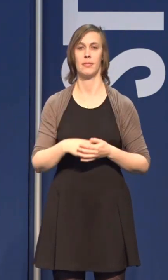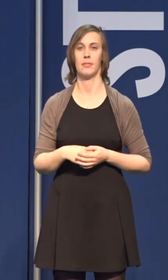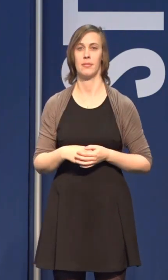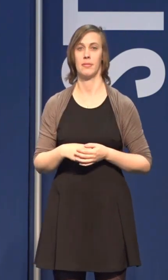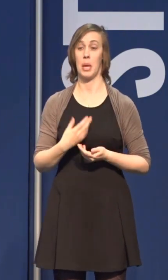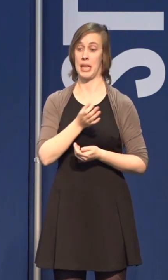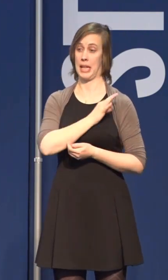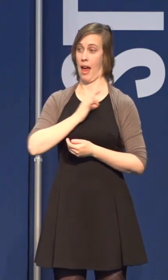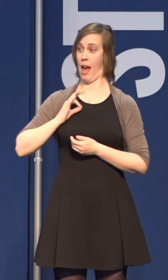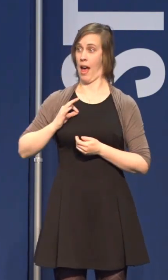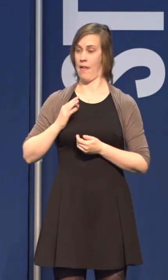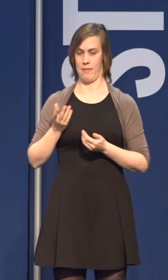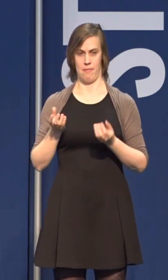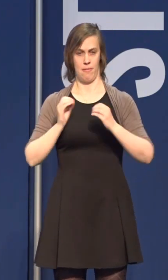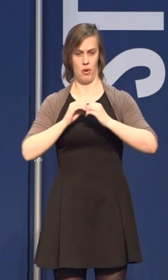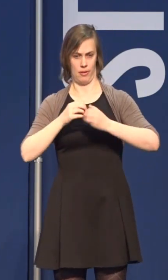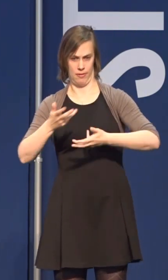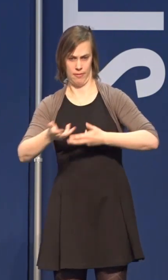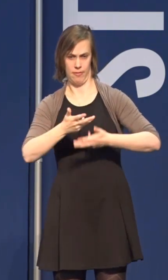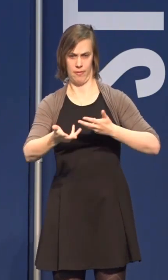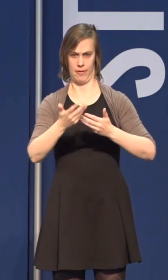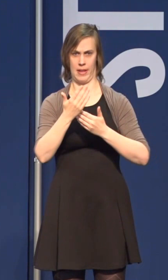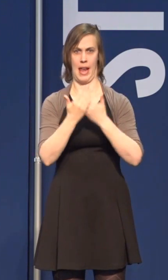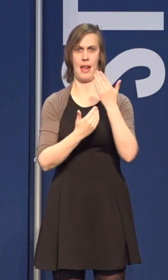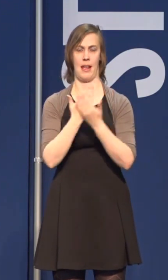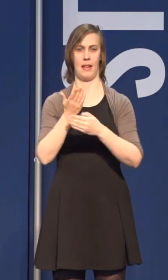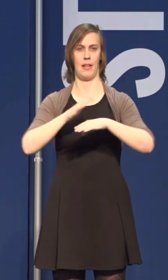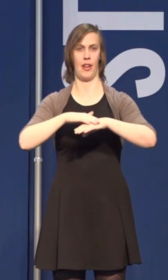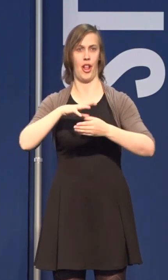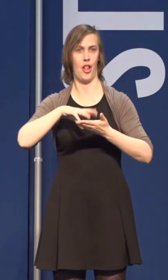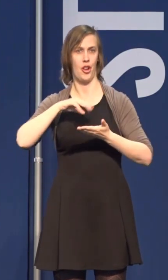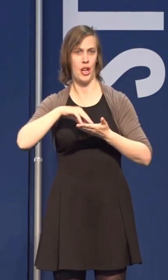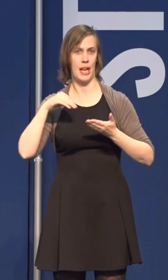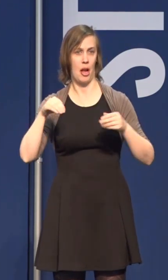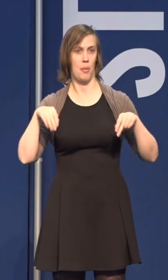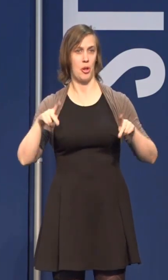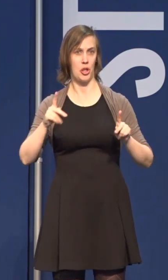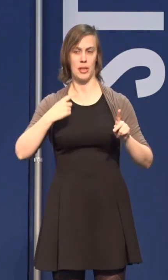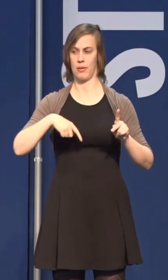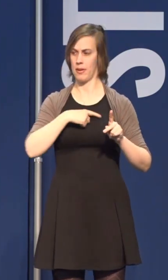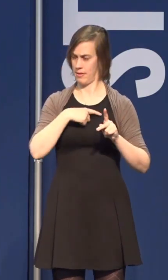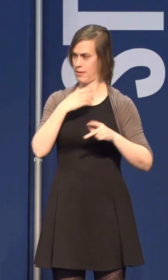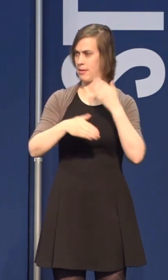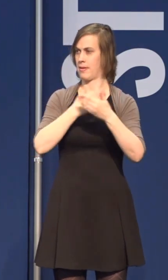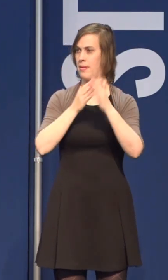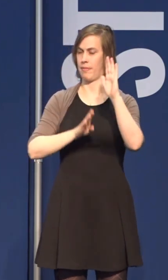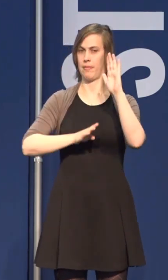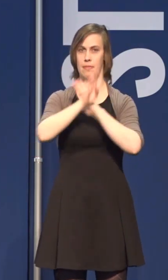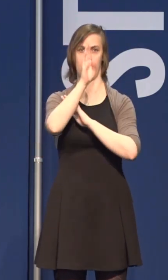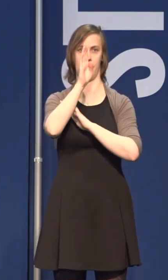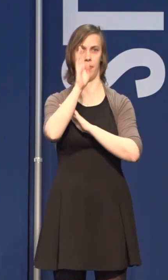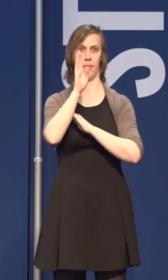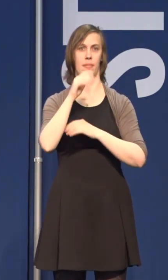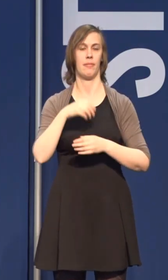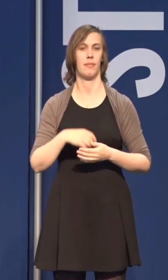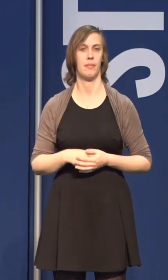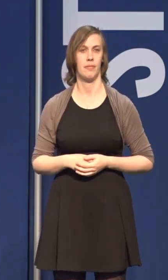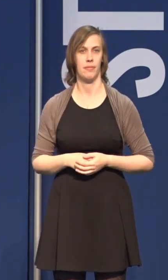Faculty provided hands-on learning methods and opportunities that permitted us to excel in all aspects of learning all of the tricks to our trades.